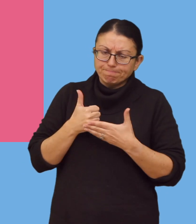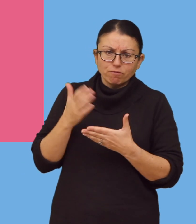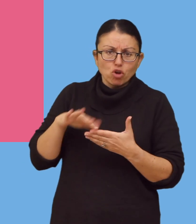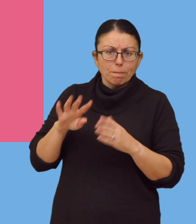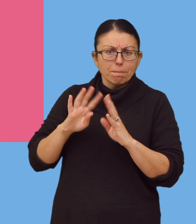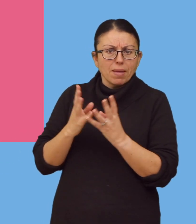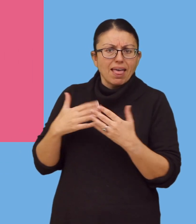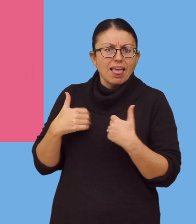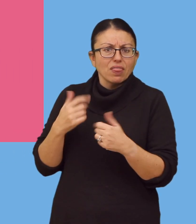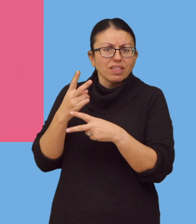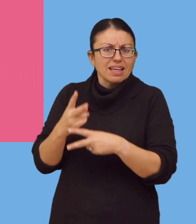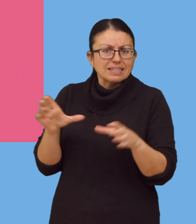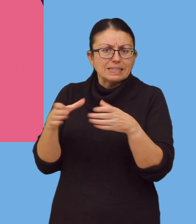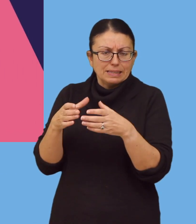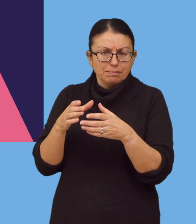quickly.